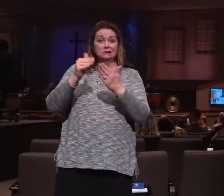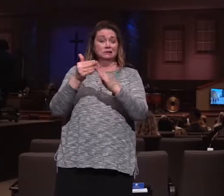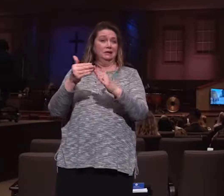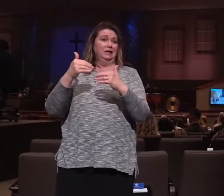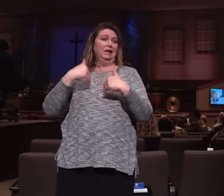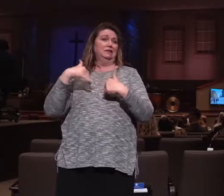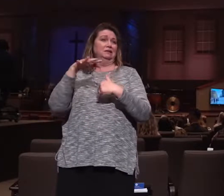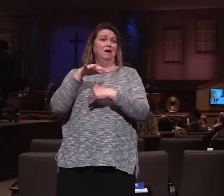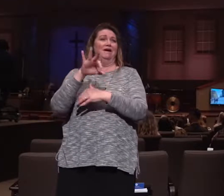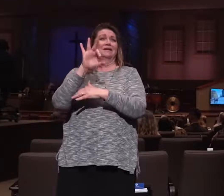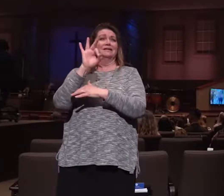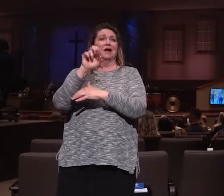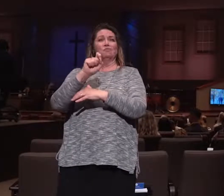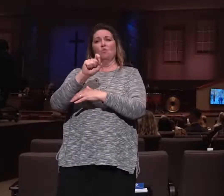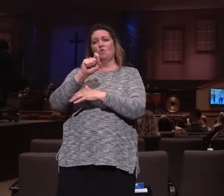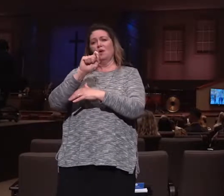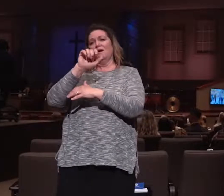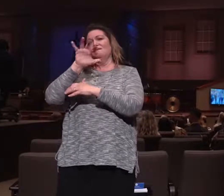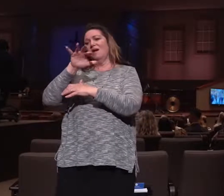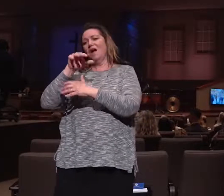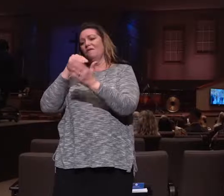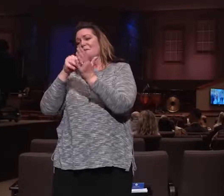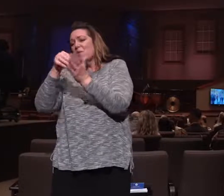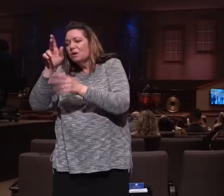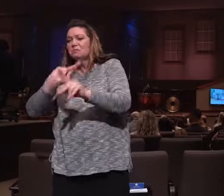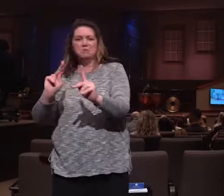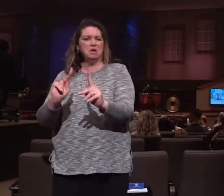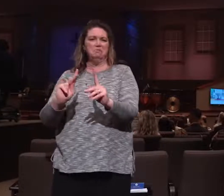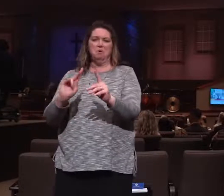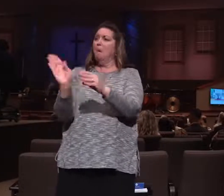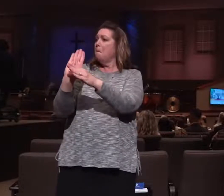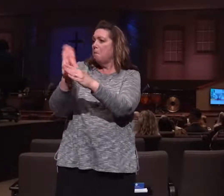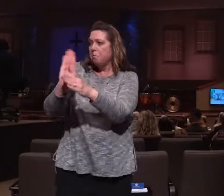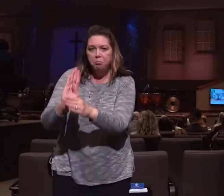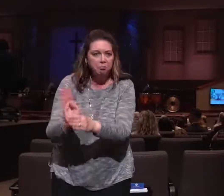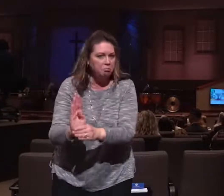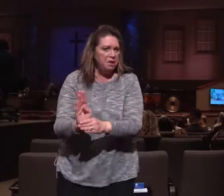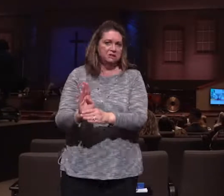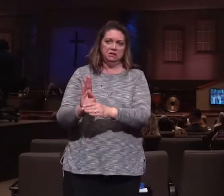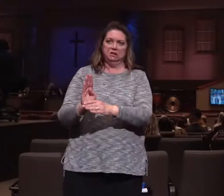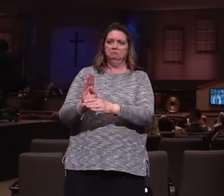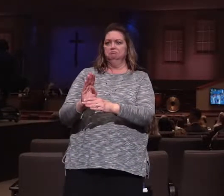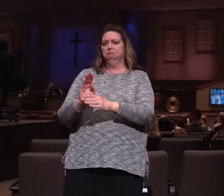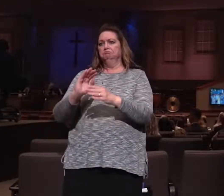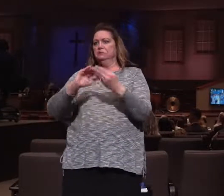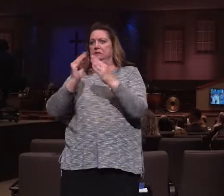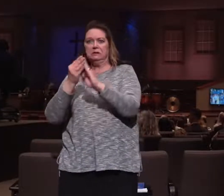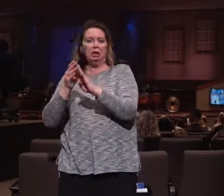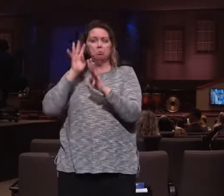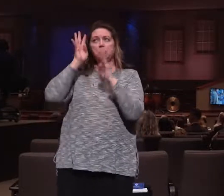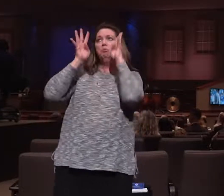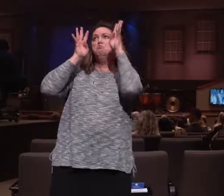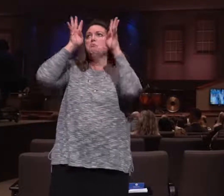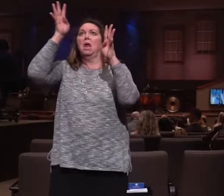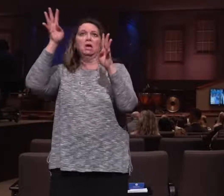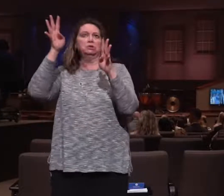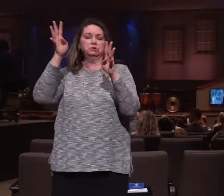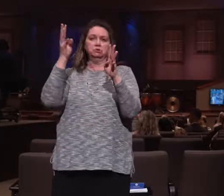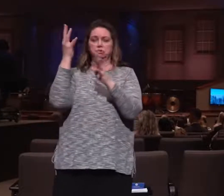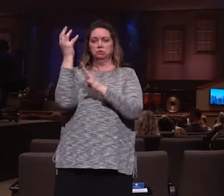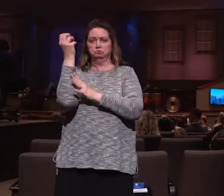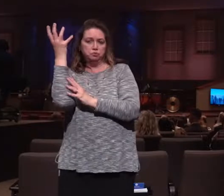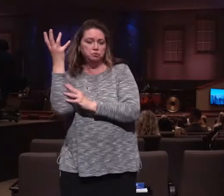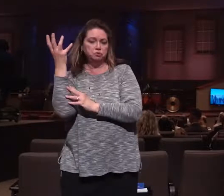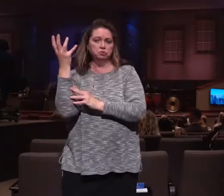million people and is bustling with life, creativity, and energy. It is a